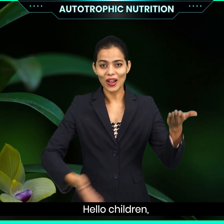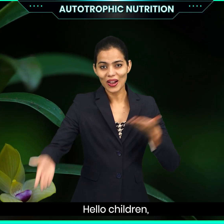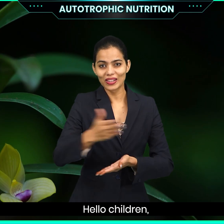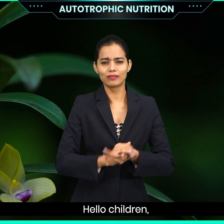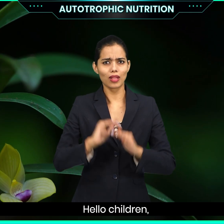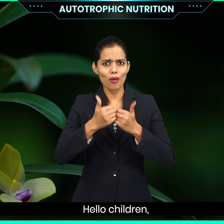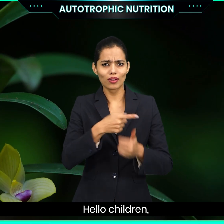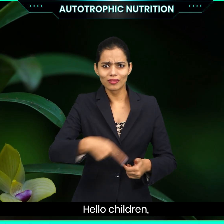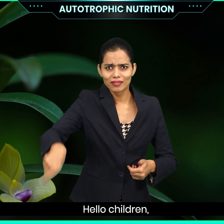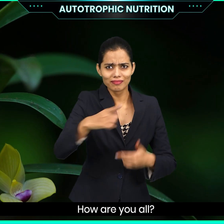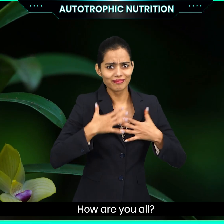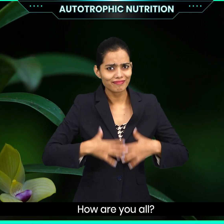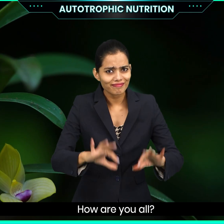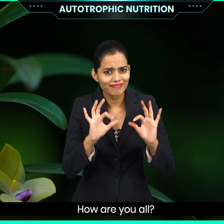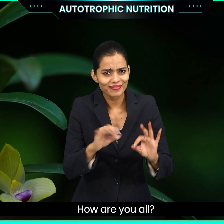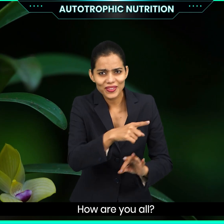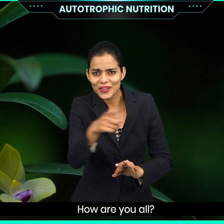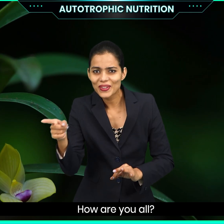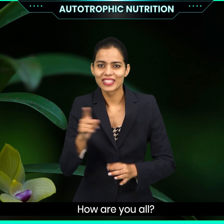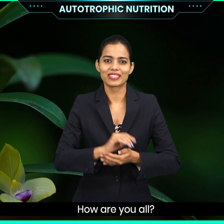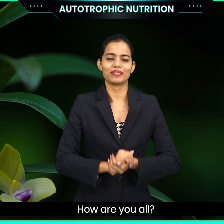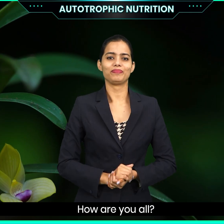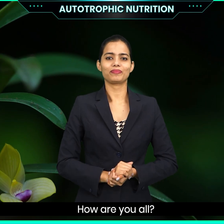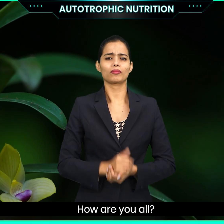Hello children, how are you all?